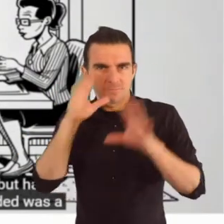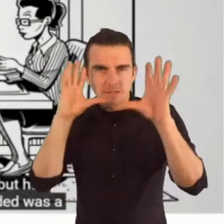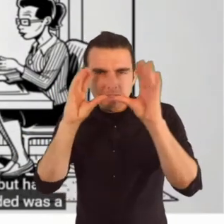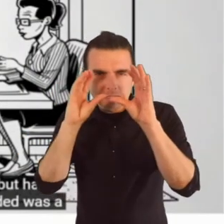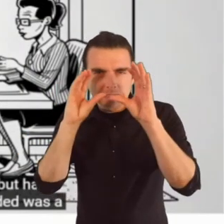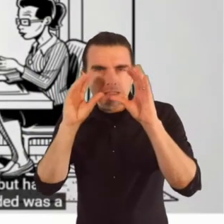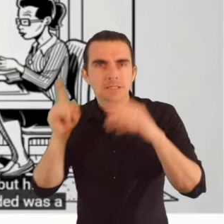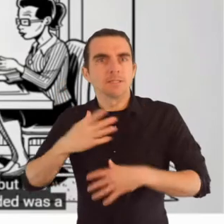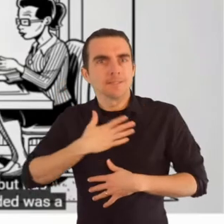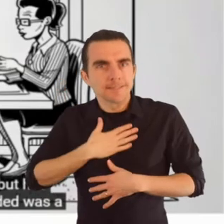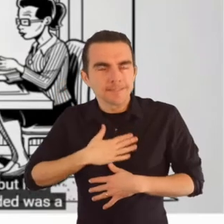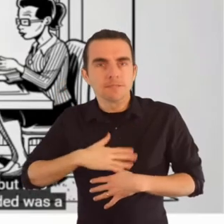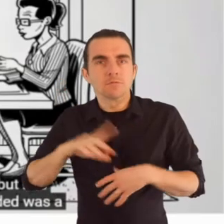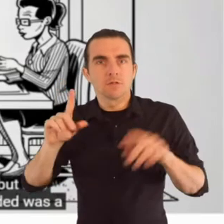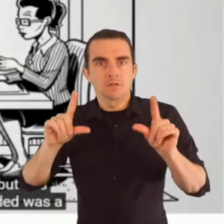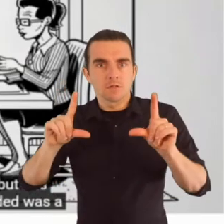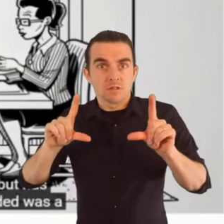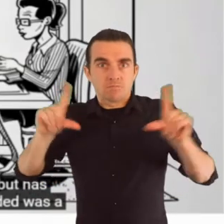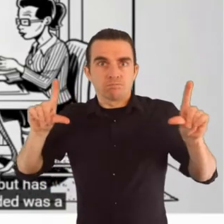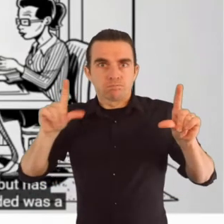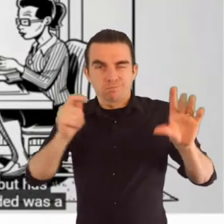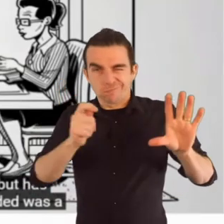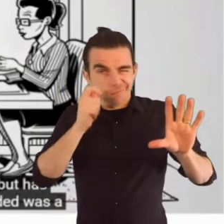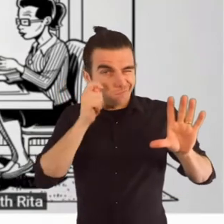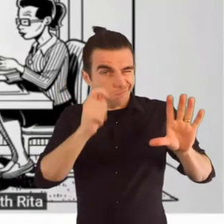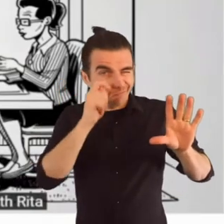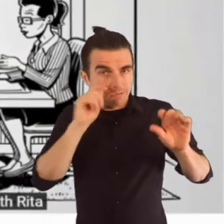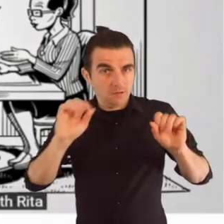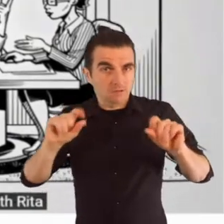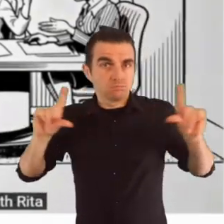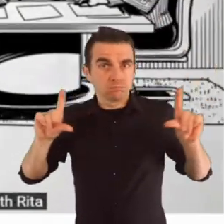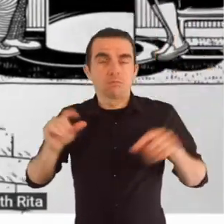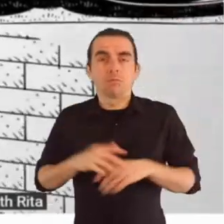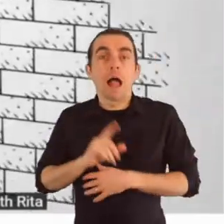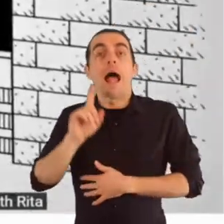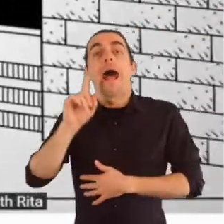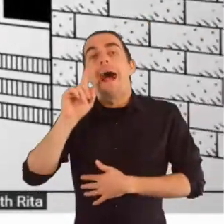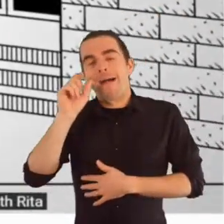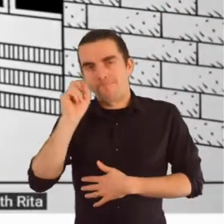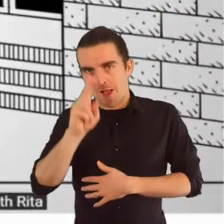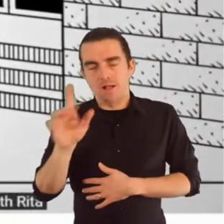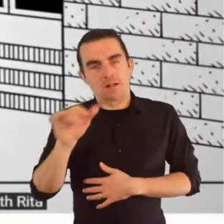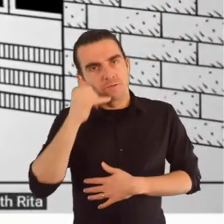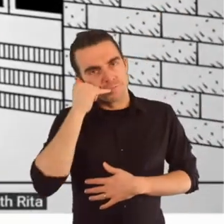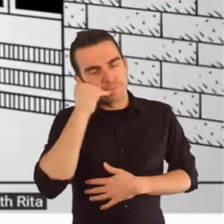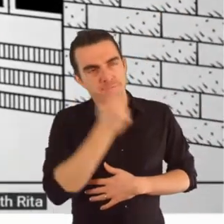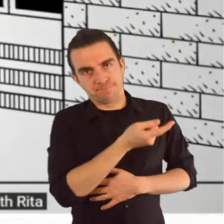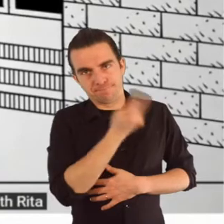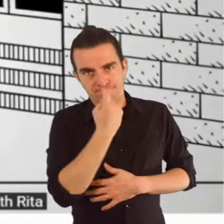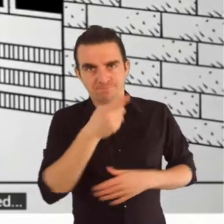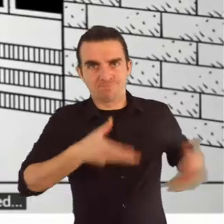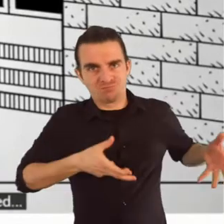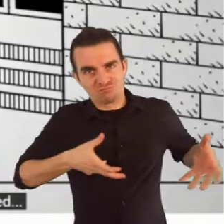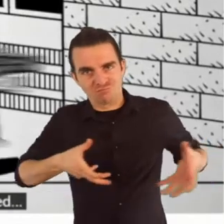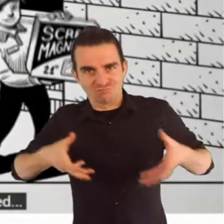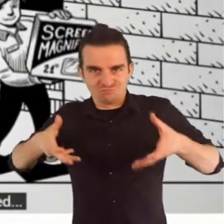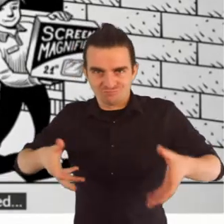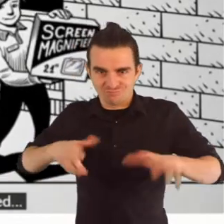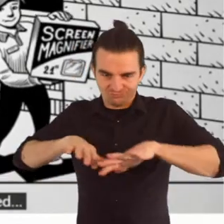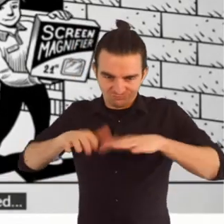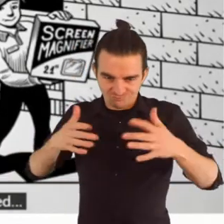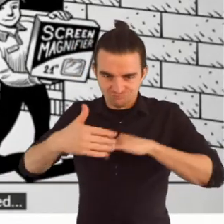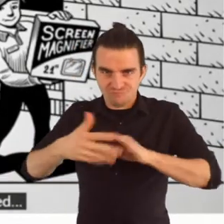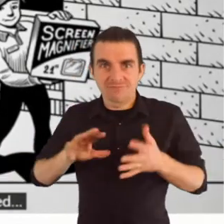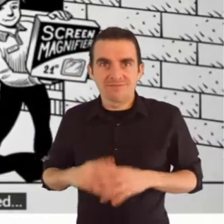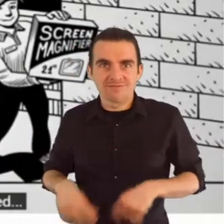blind but has a visual impairment, all she needed was a magnifier. The supervisors consulted with Rita, and now one's